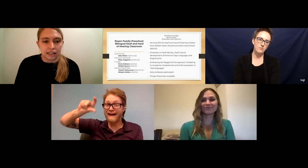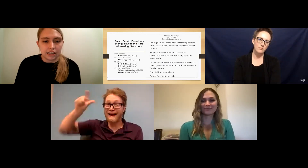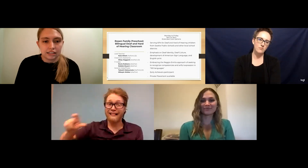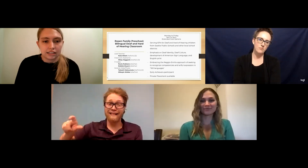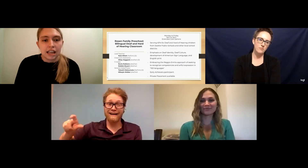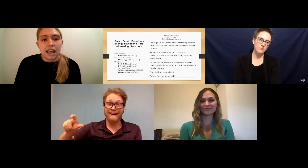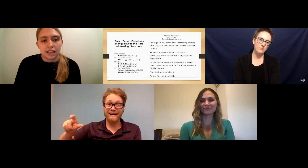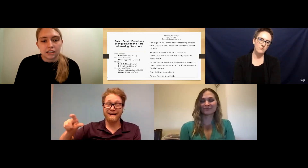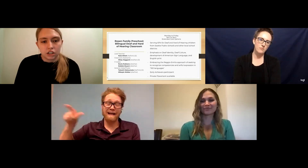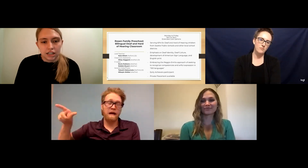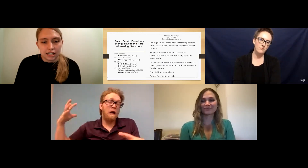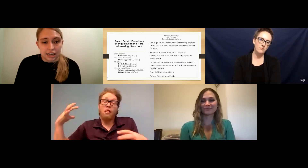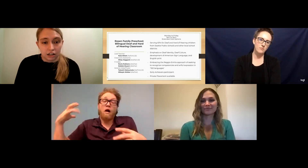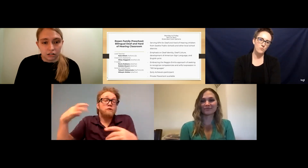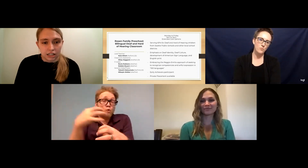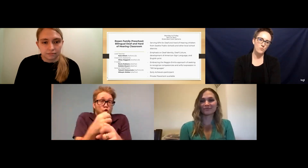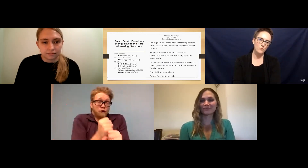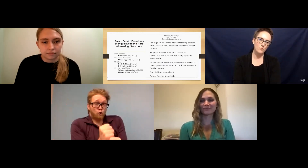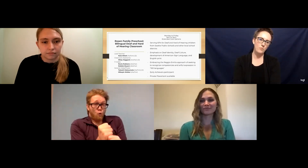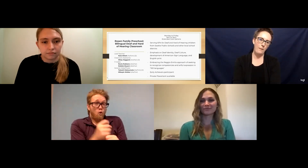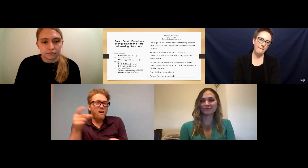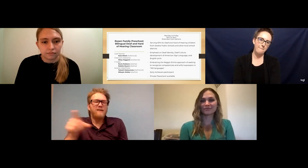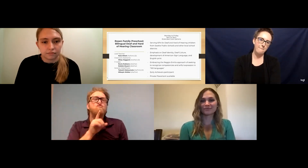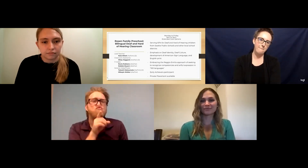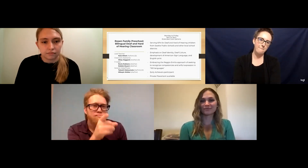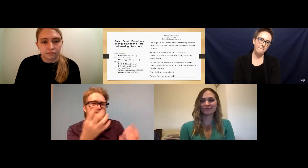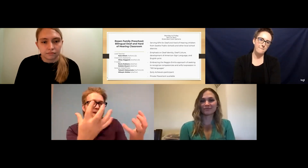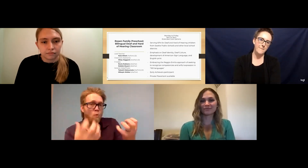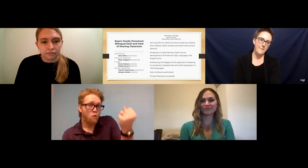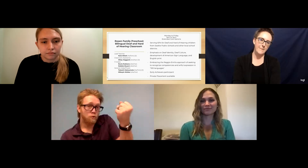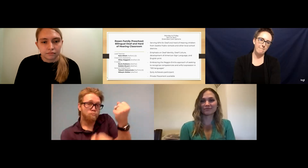like this. And that started in Italy.